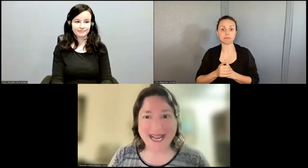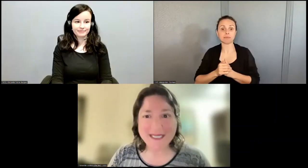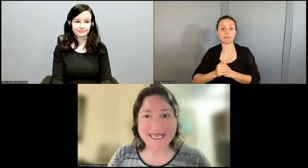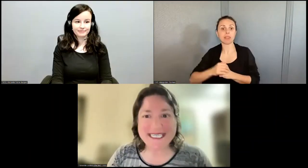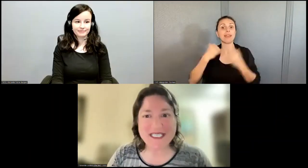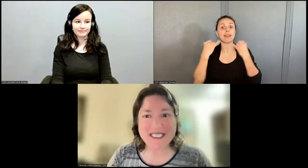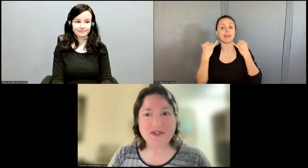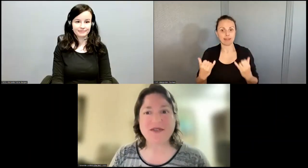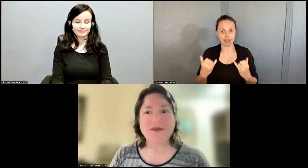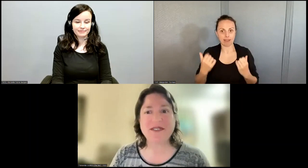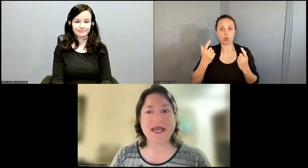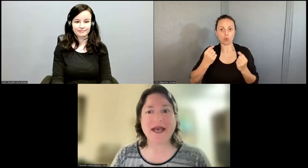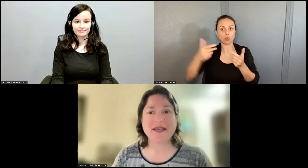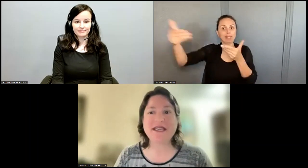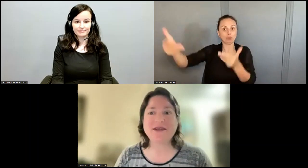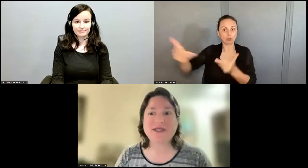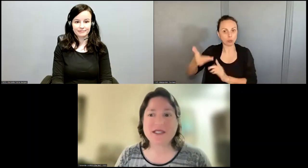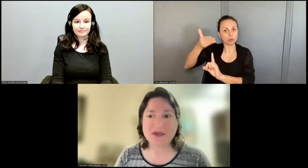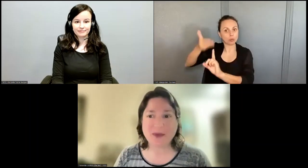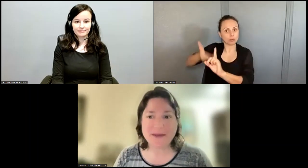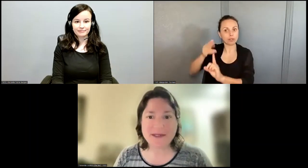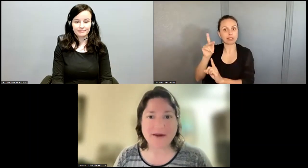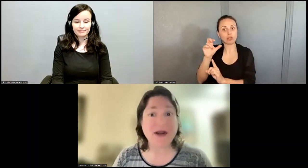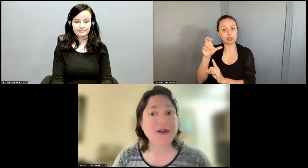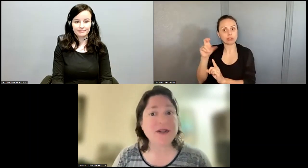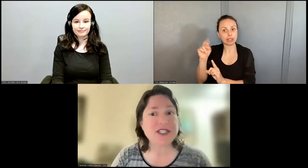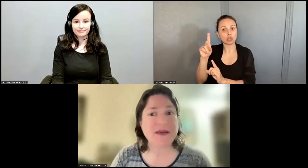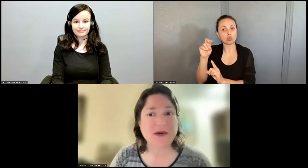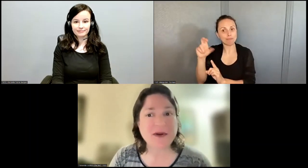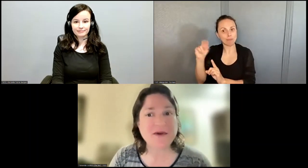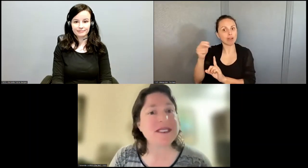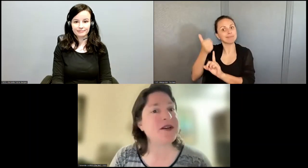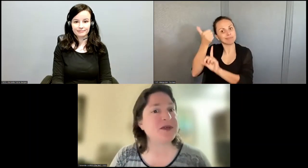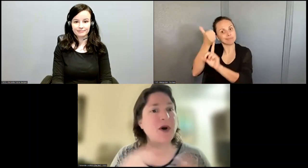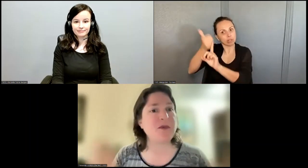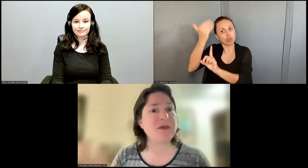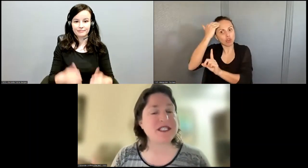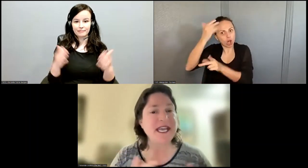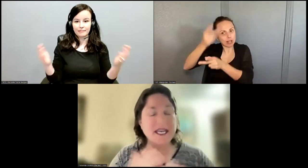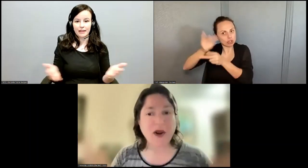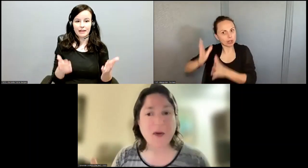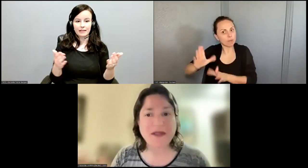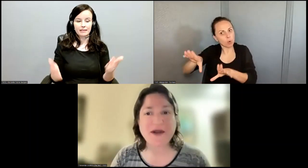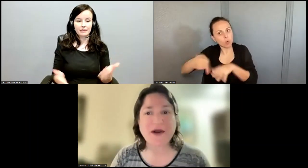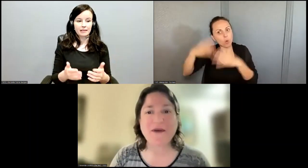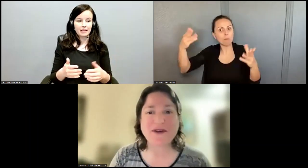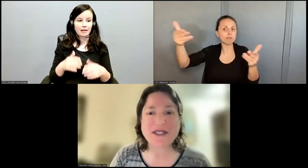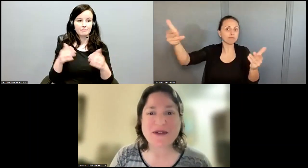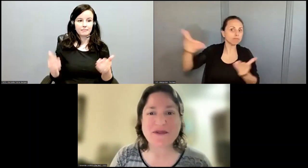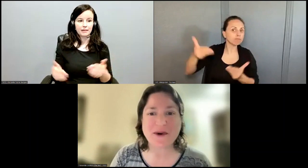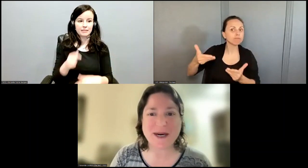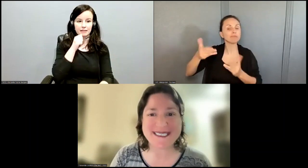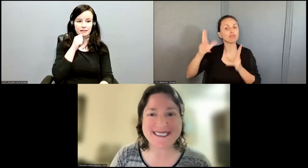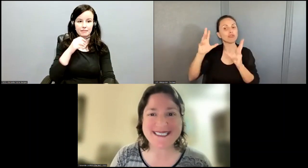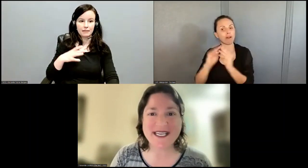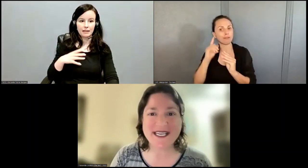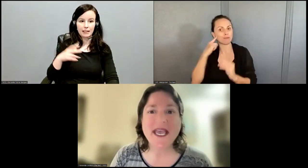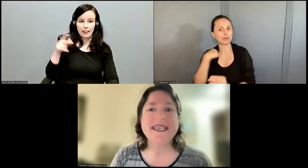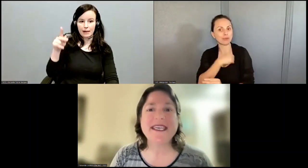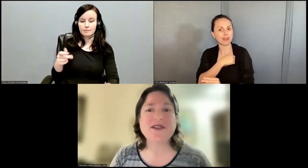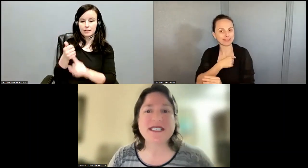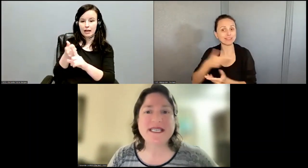I would now like to introduce Kirsten Dumont, our knowledge keeper, who is here to open the day and open the conference for